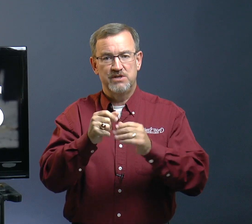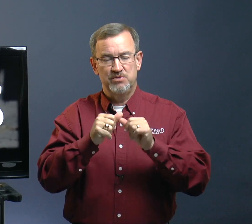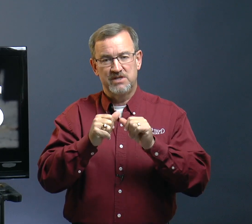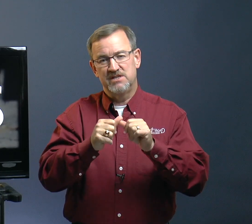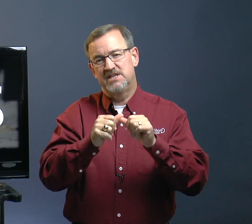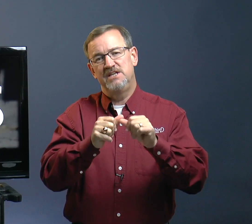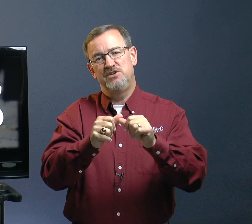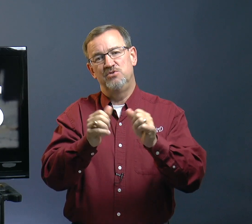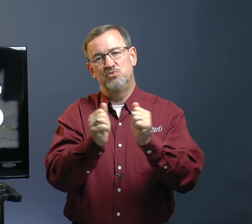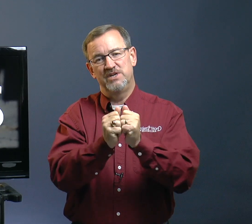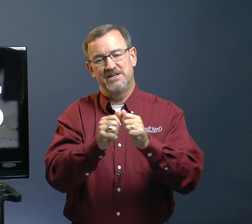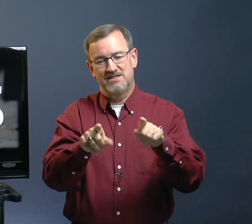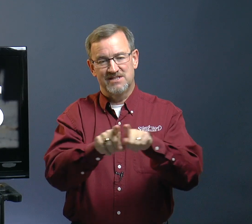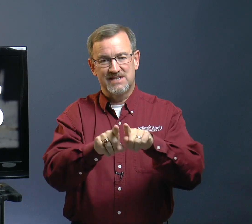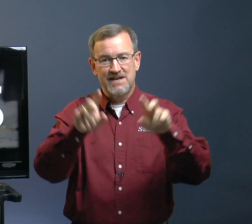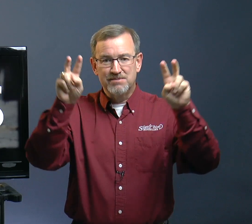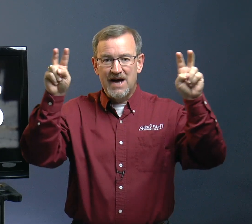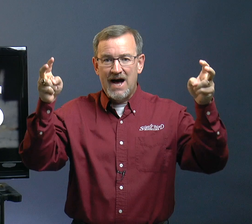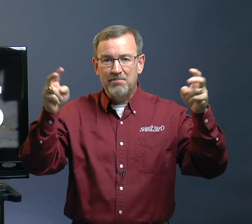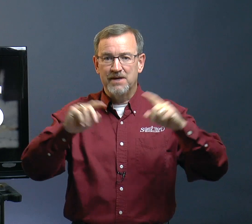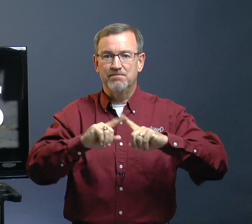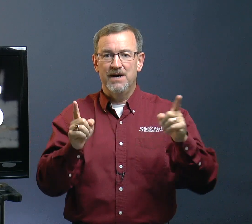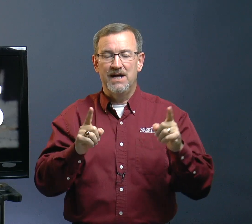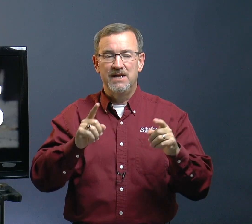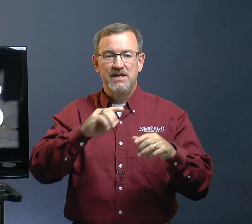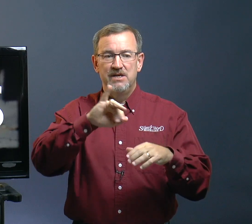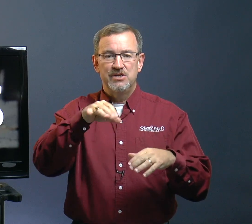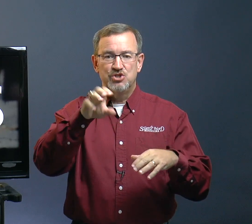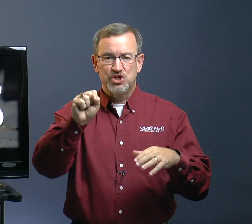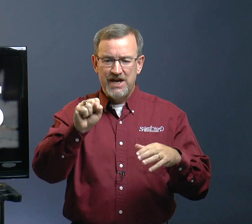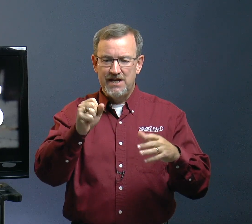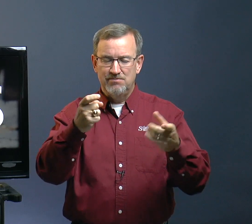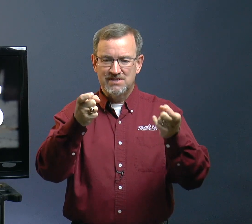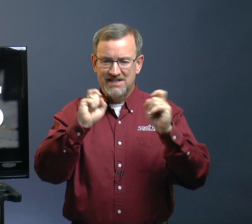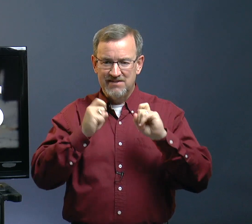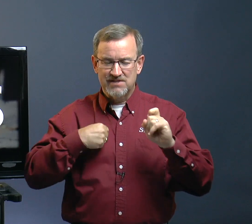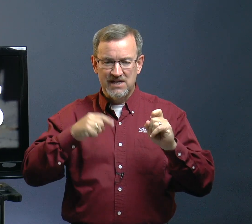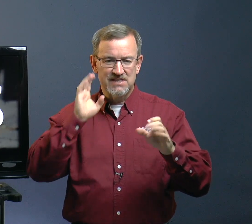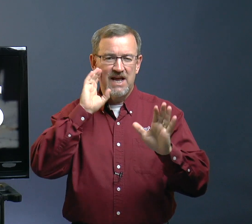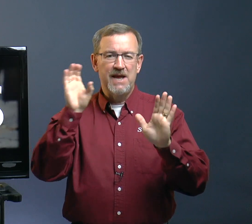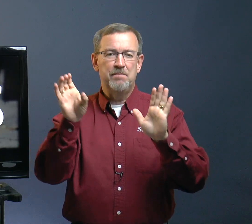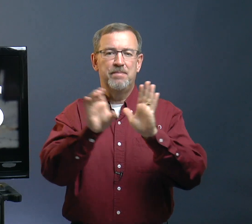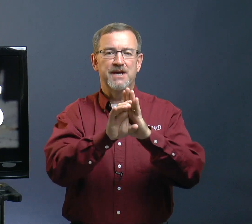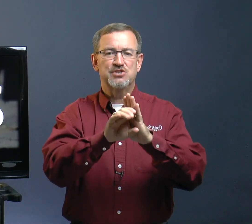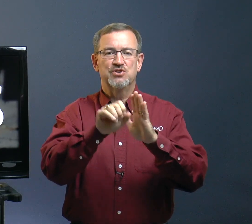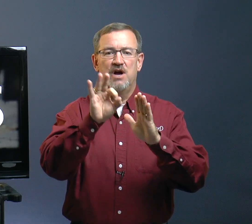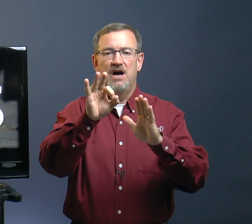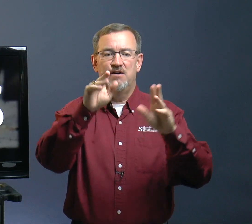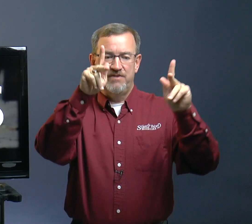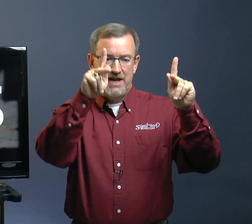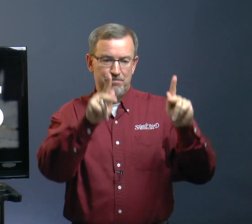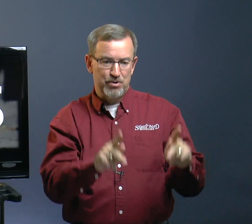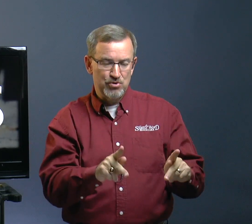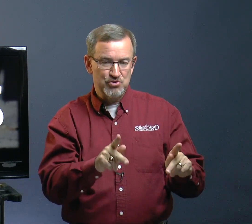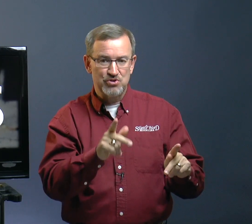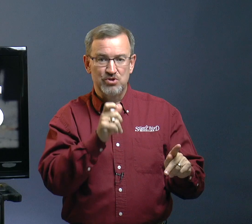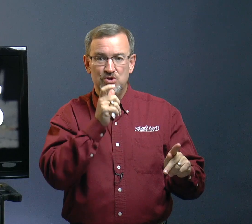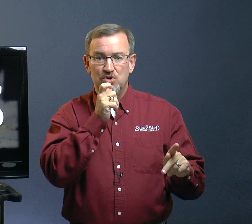we continue with the same topic, but James gives us a picture of a person